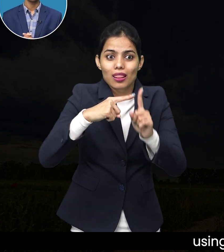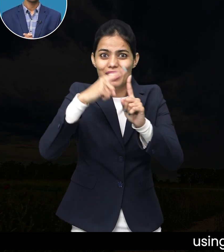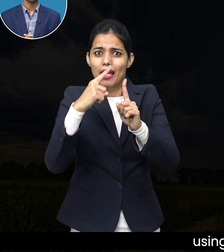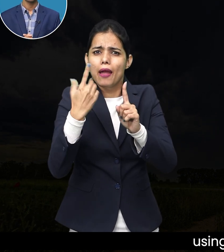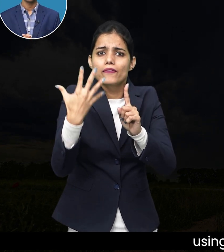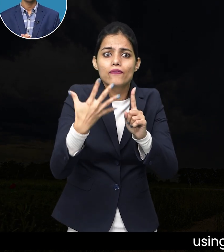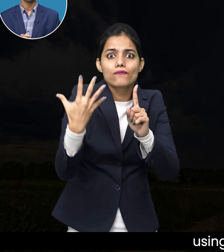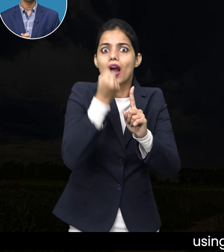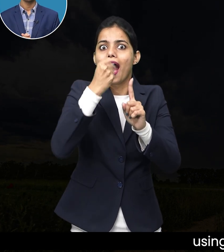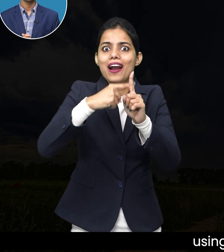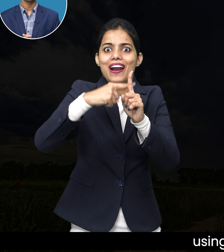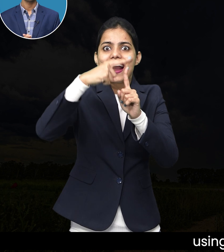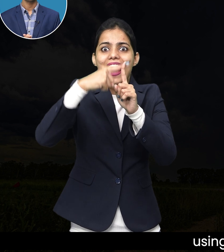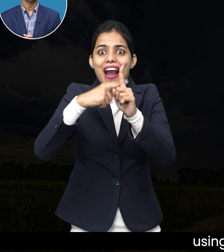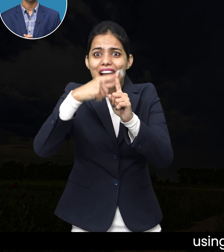magnet.